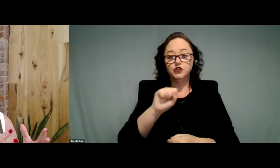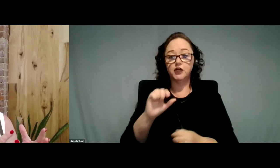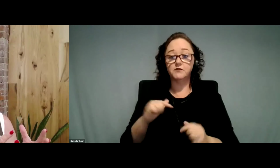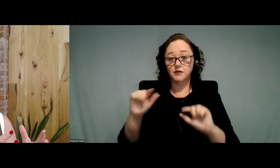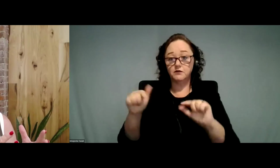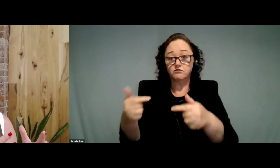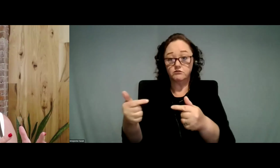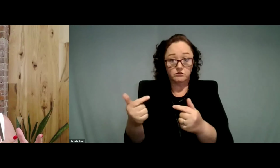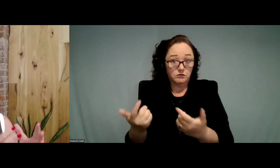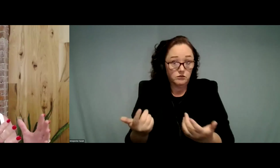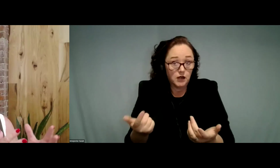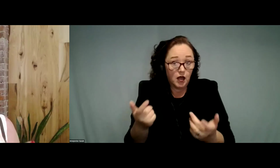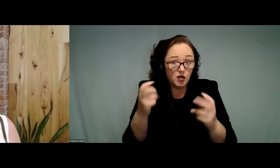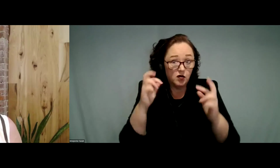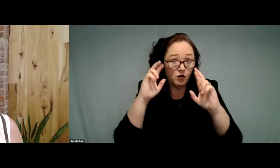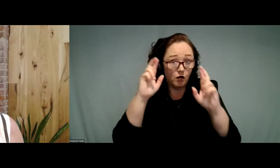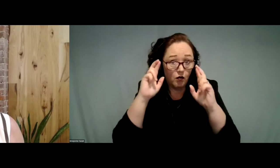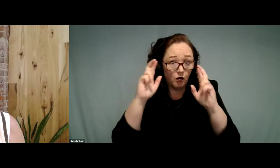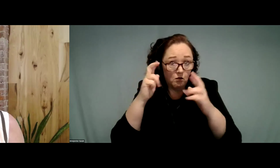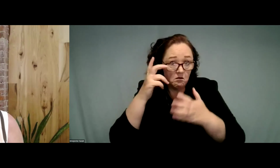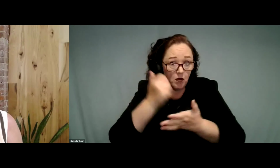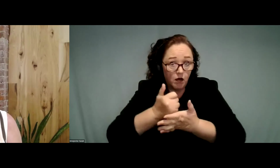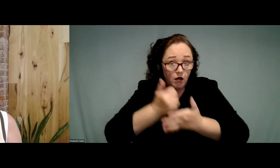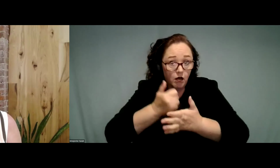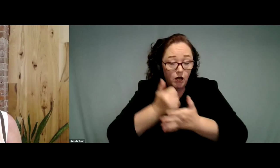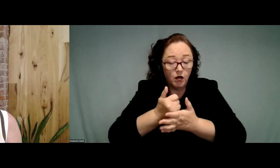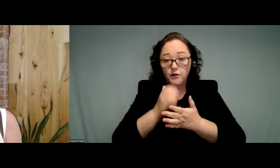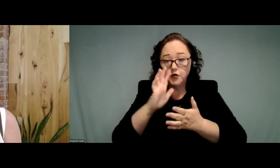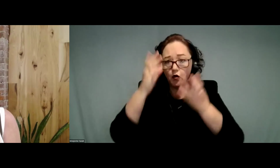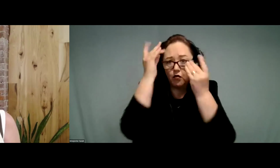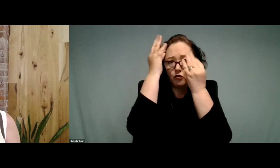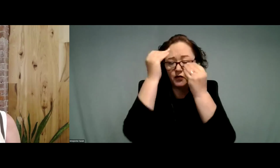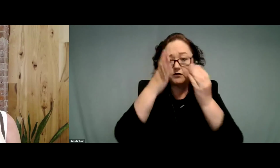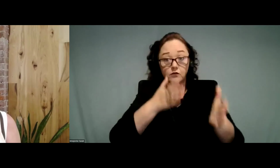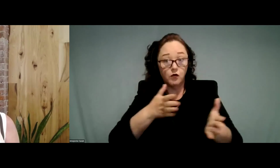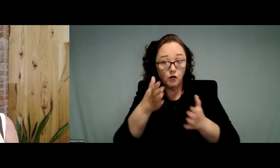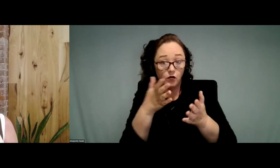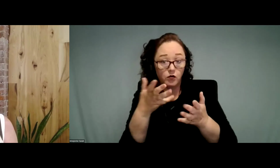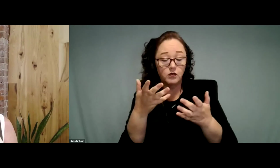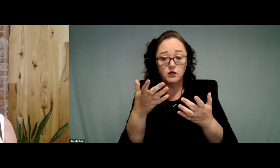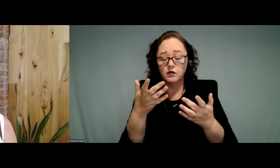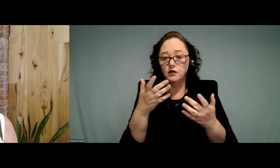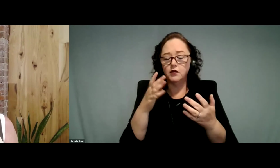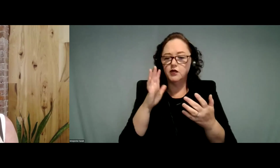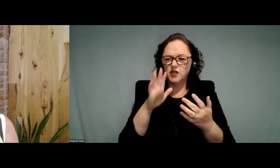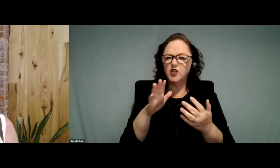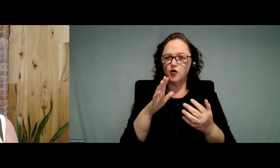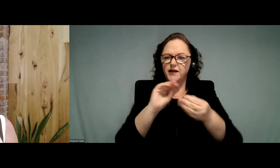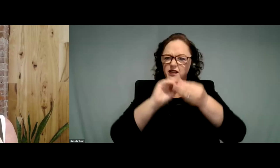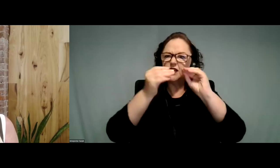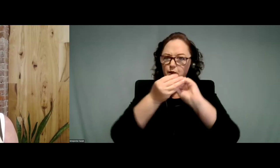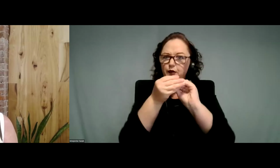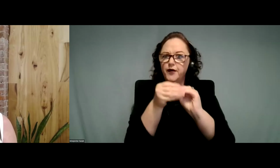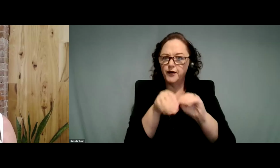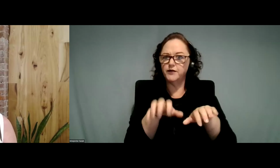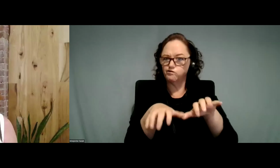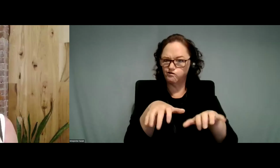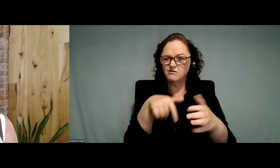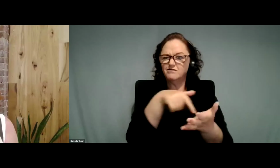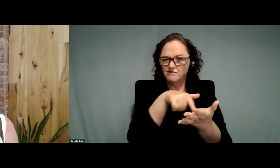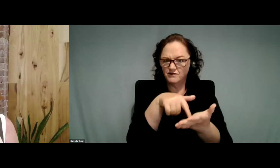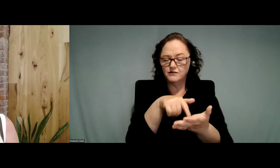to organize your thoughts in that way. Thank you all for participating in just rating your business today and getting up on the balcony and saying, where do